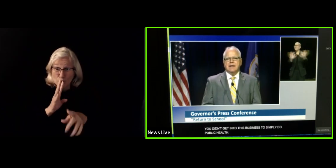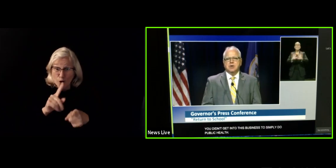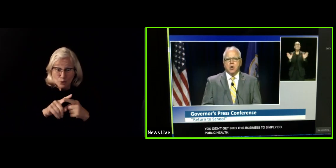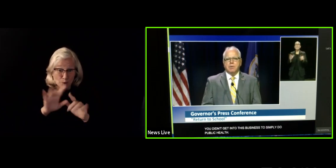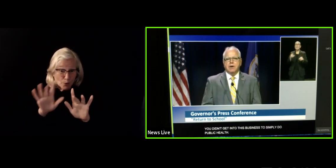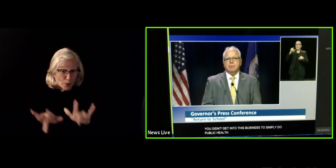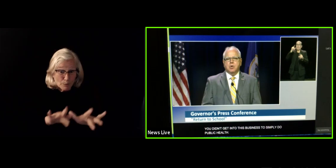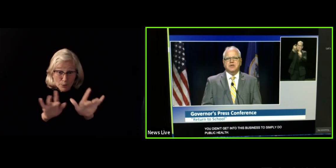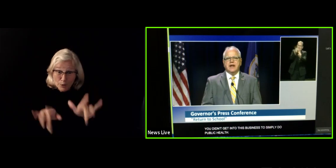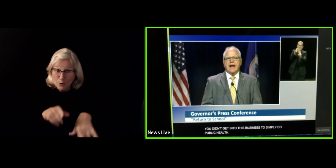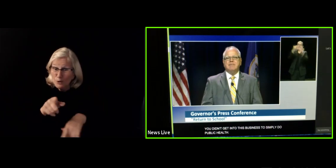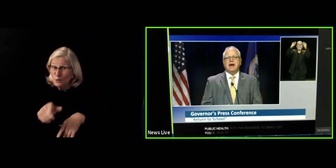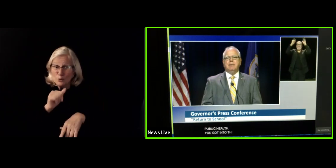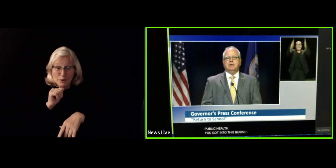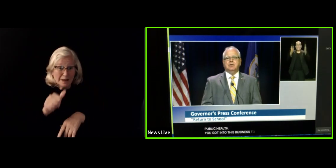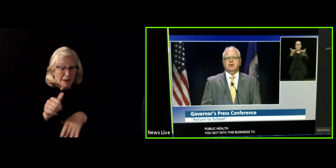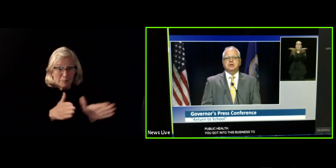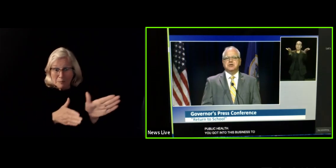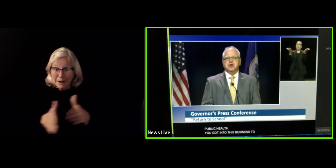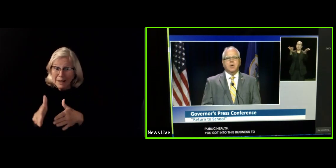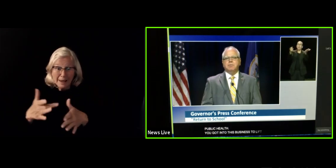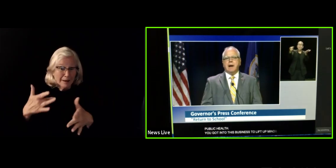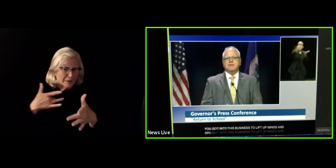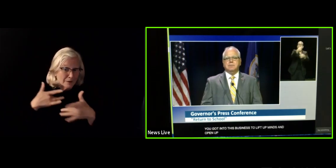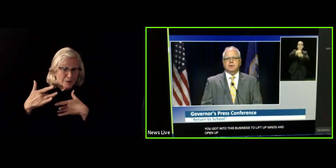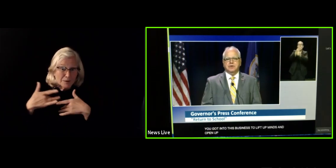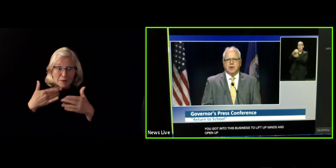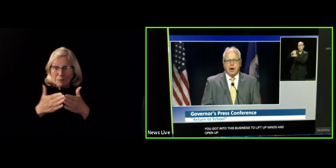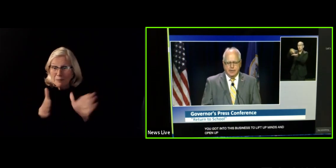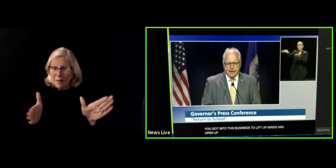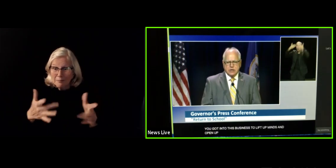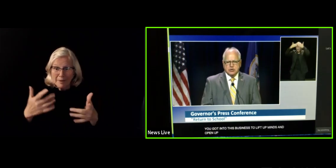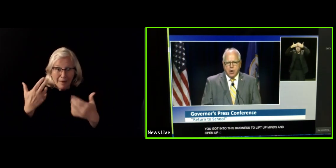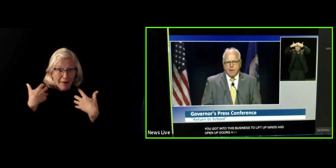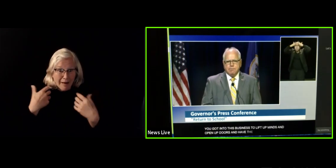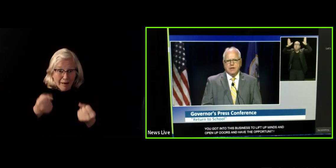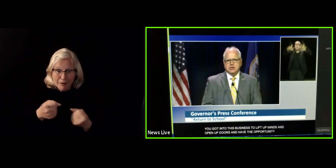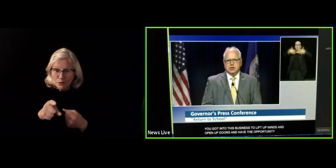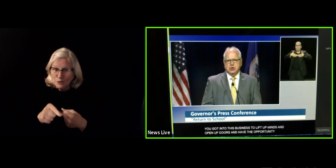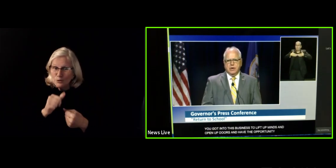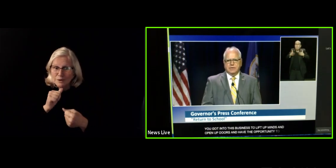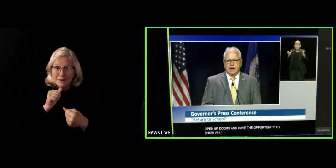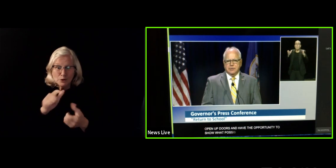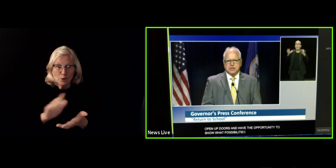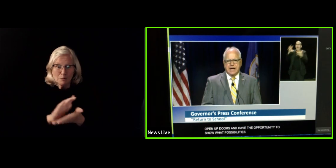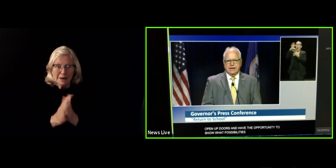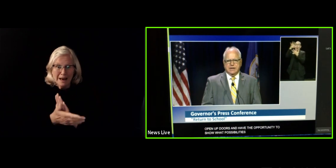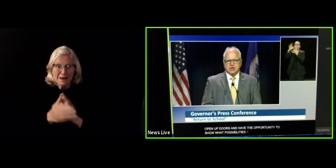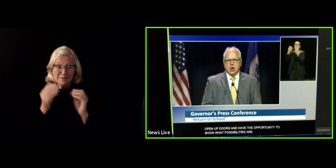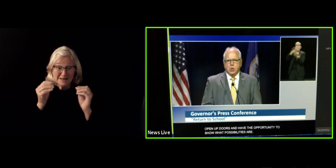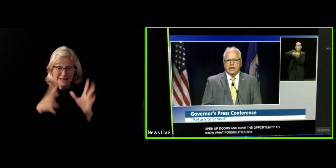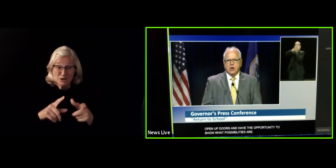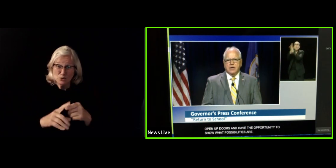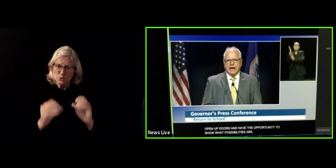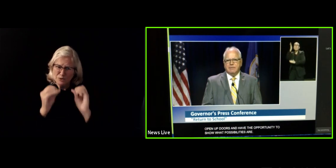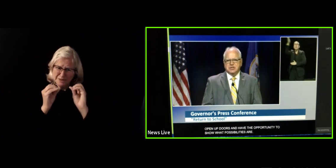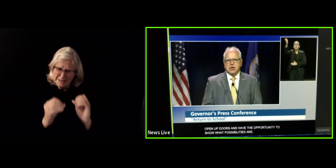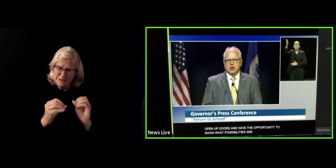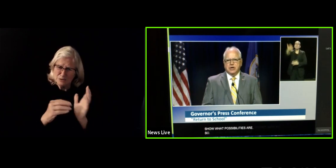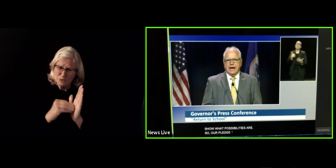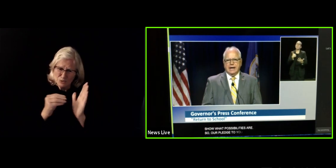minds and open up doors and have the opportunity to show what possibilities are. So our pledge to you is understanding this. We know that